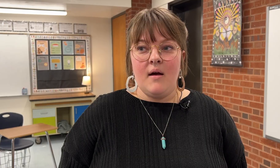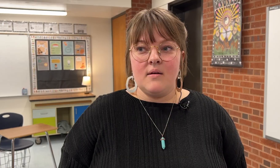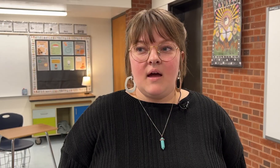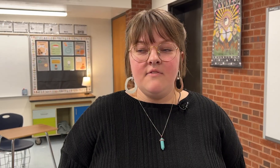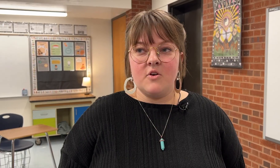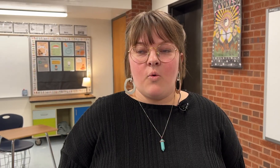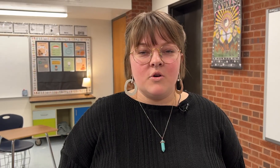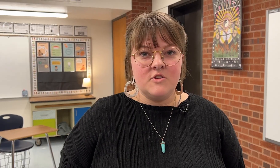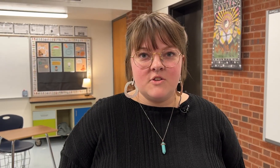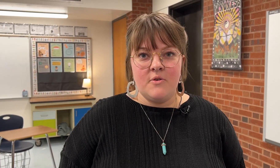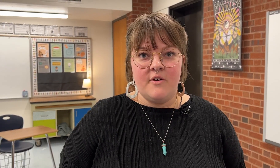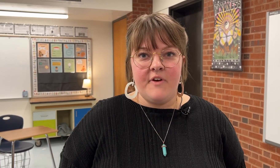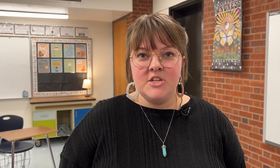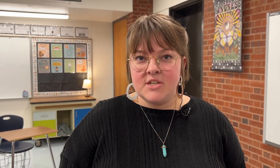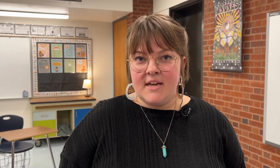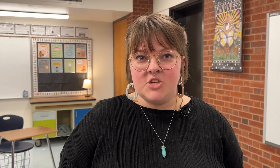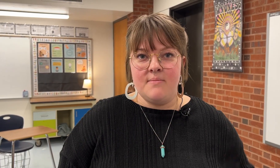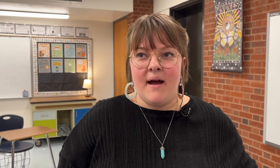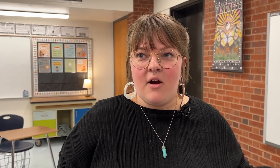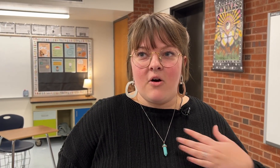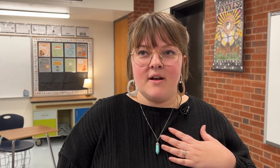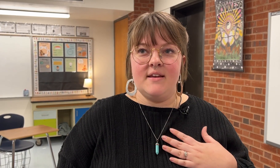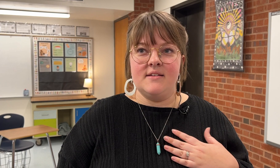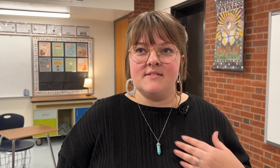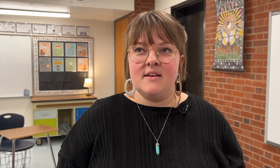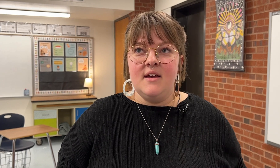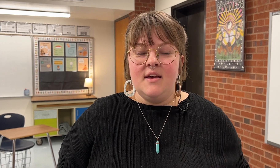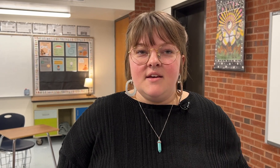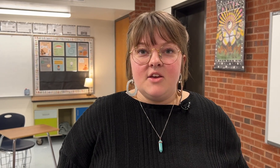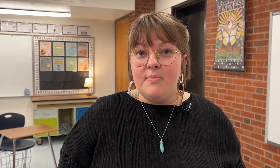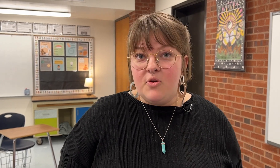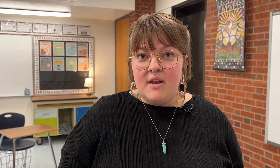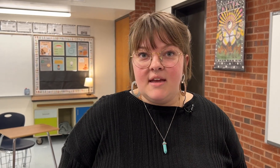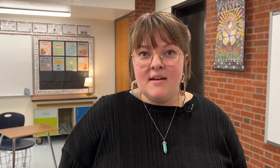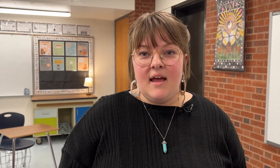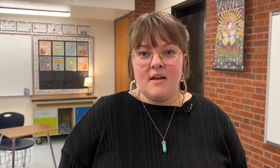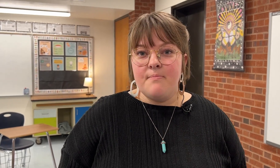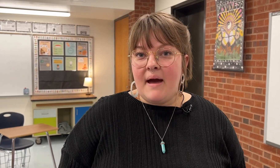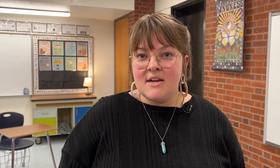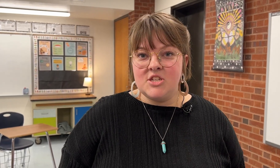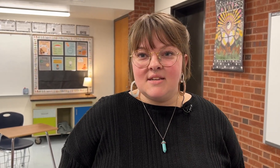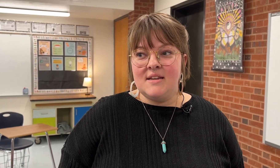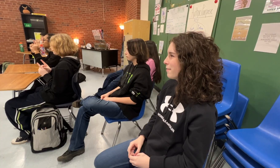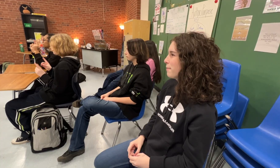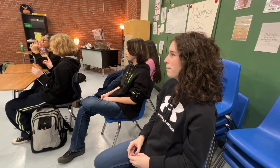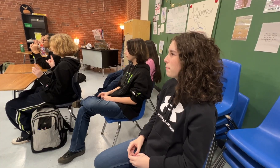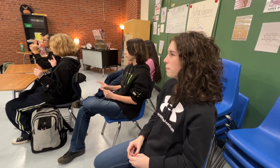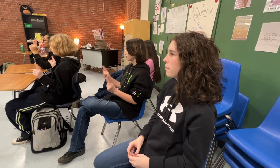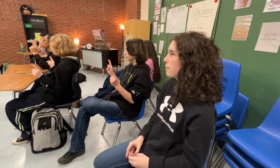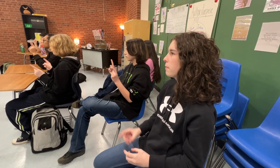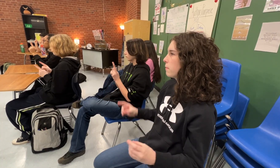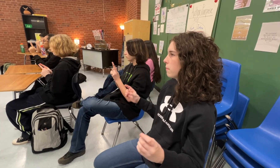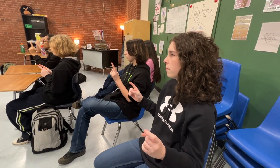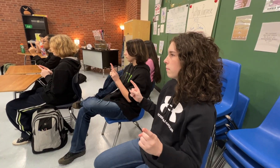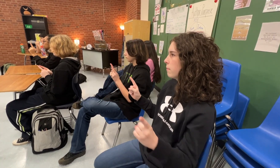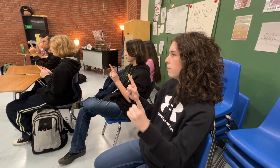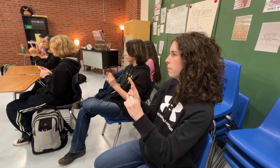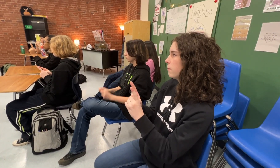Kind of the cornerstone of education in my heart is community, compassion, and connection. I think that those